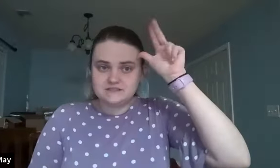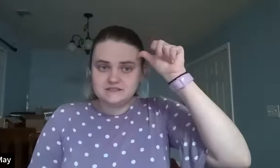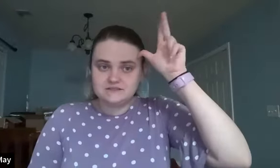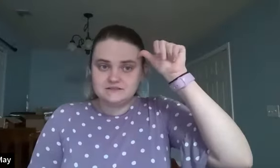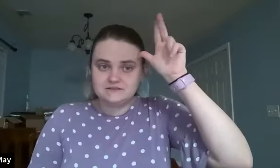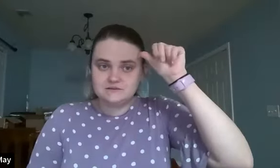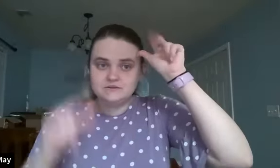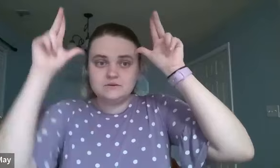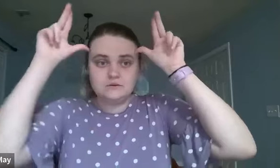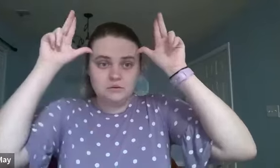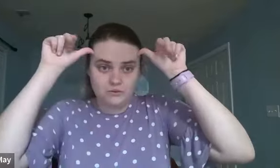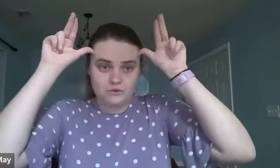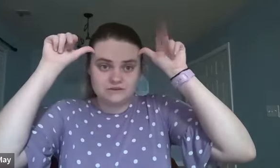Horse. Horse.